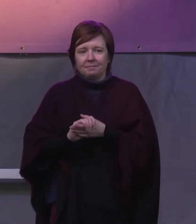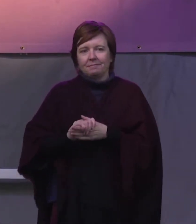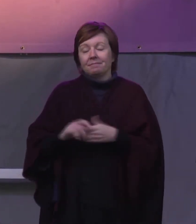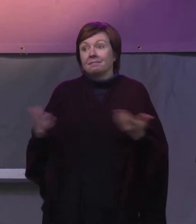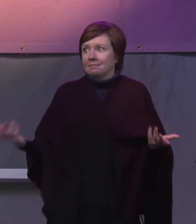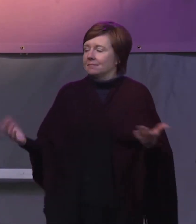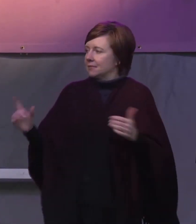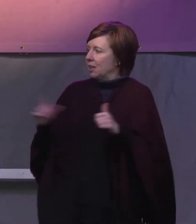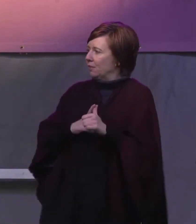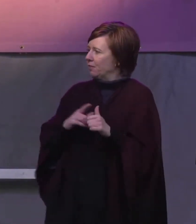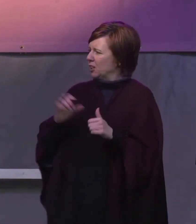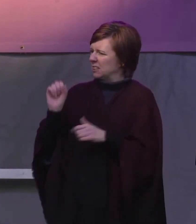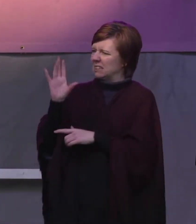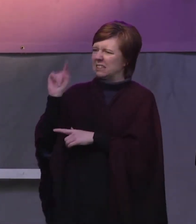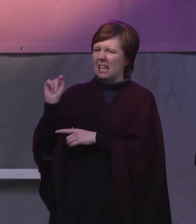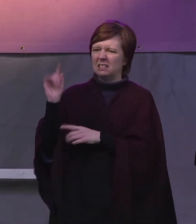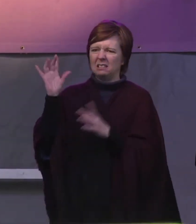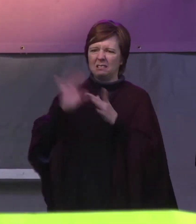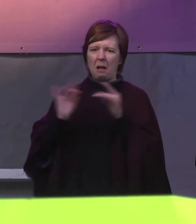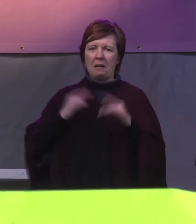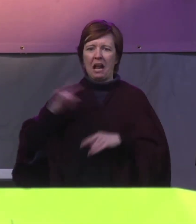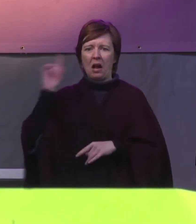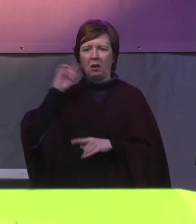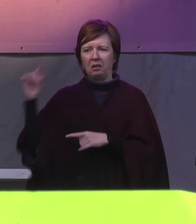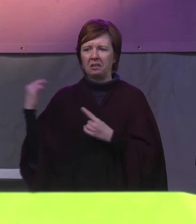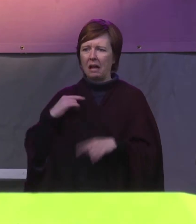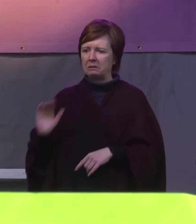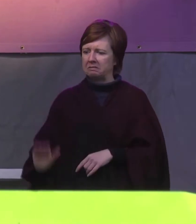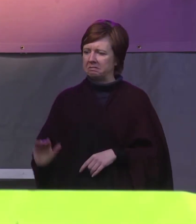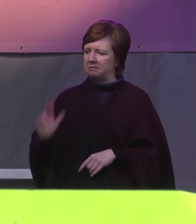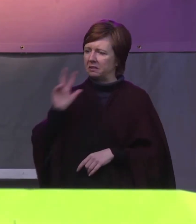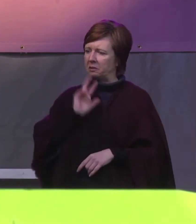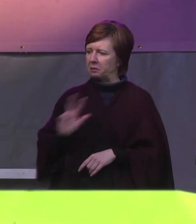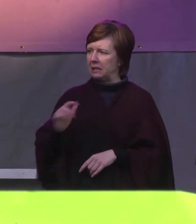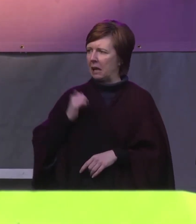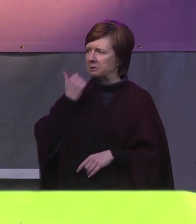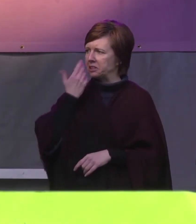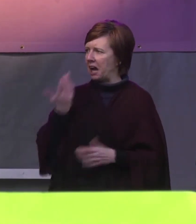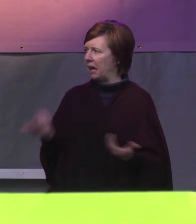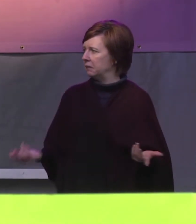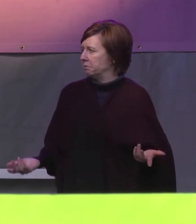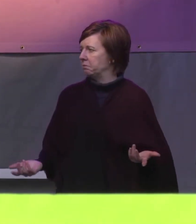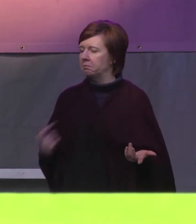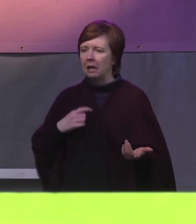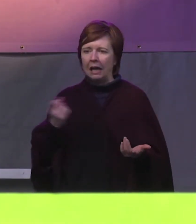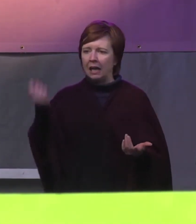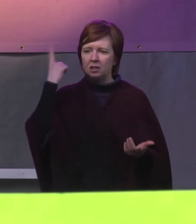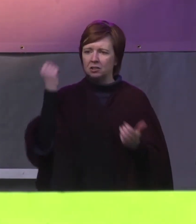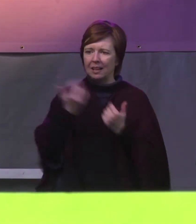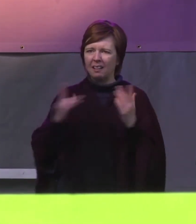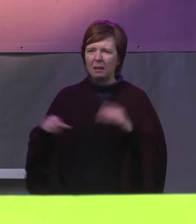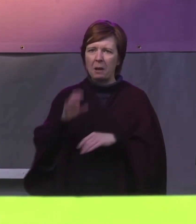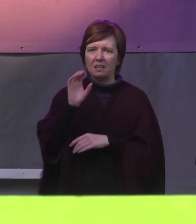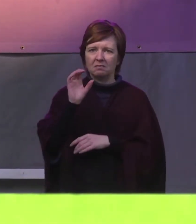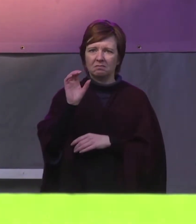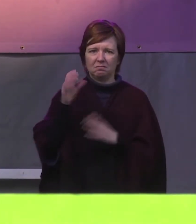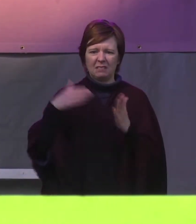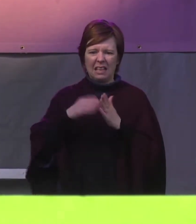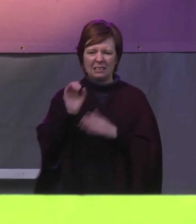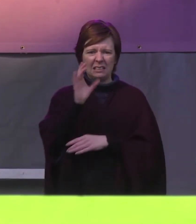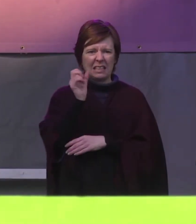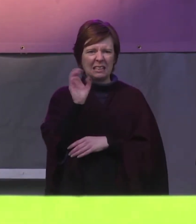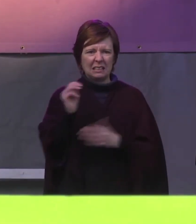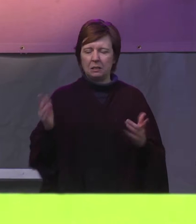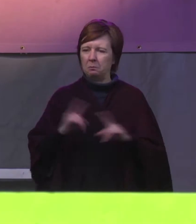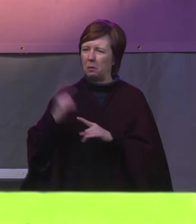It was the first sexist comment I had heard. I was a little 3-year-old, I was shy, I did not understand anything about sexism, but this